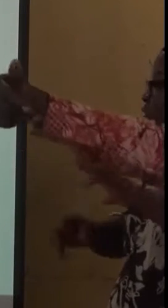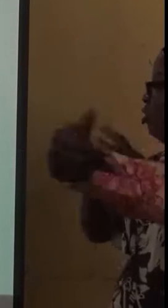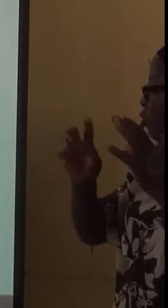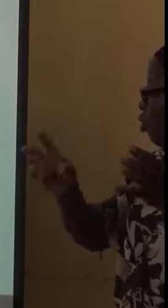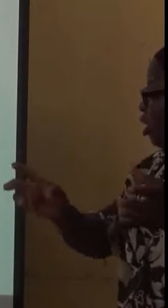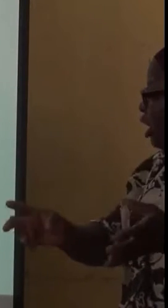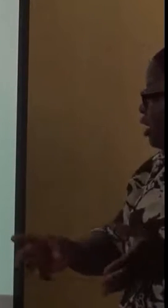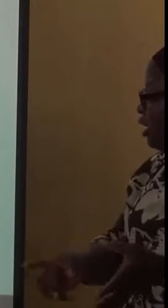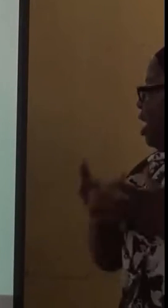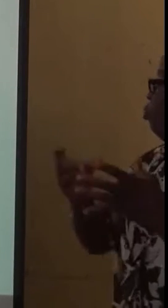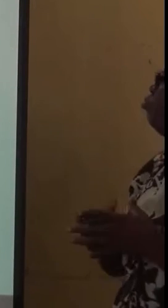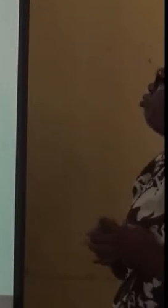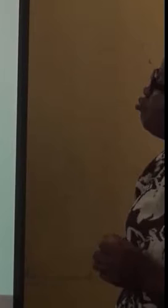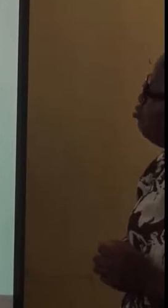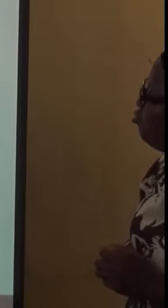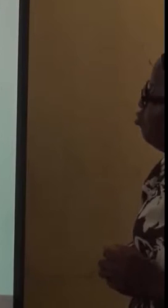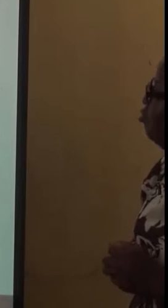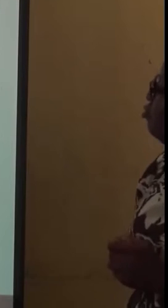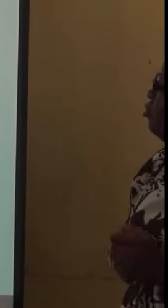your system.